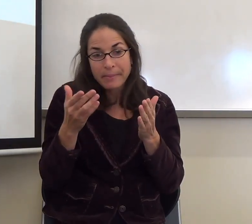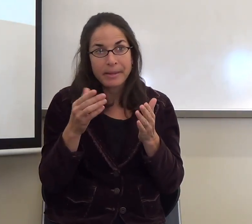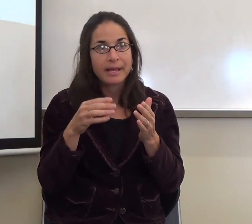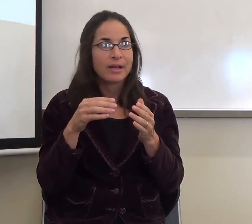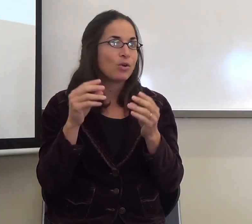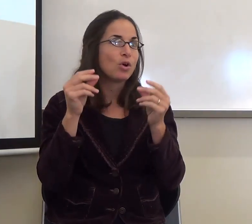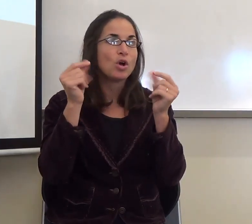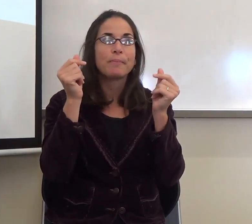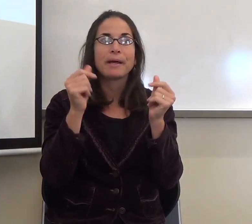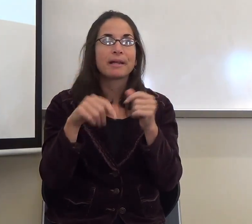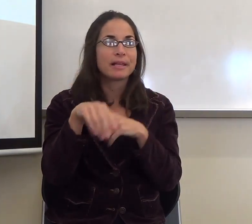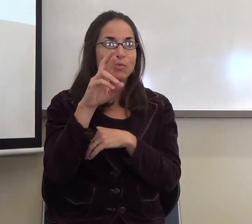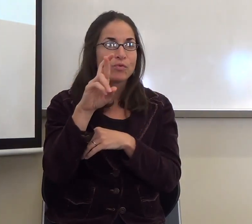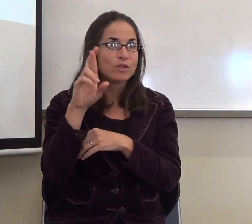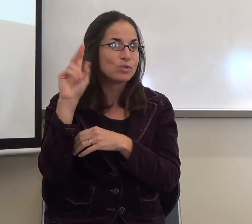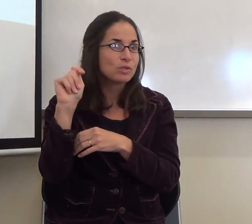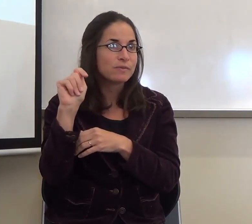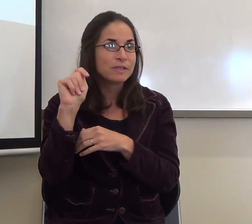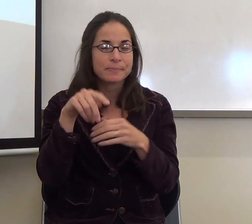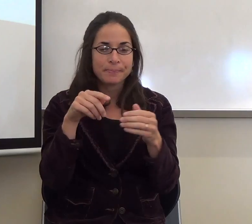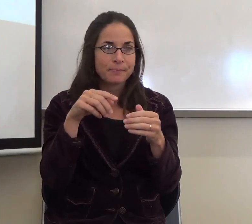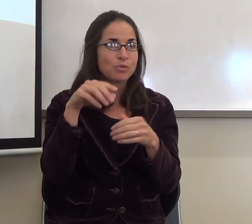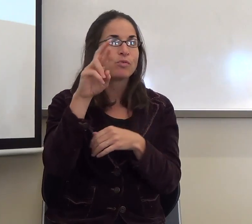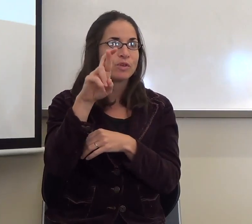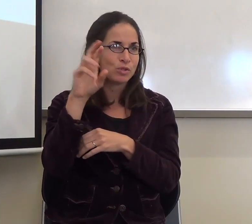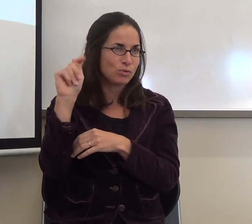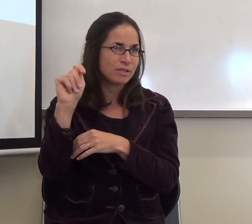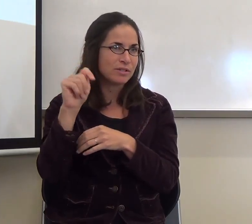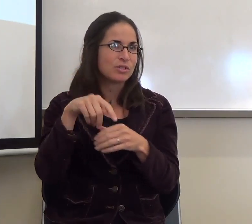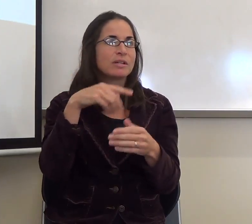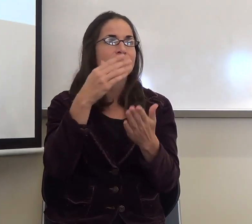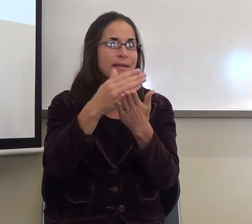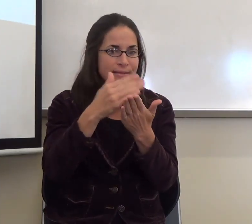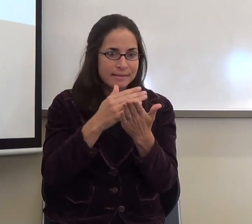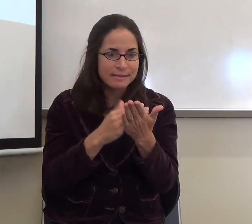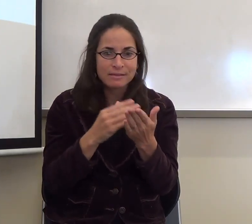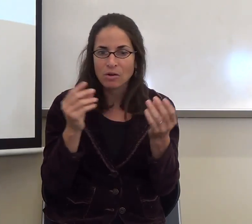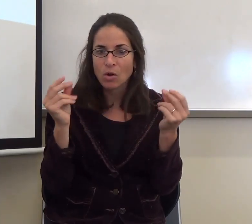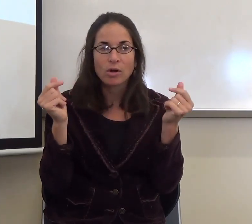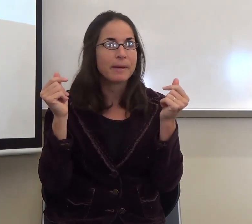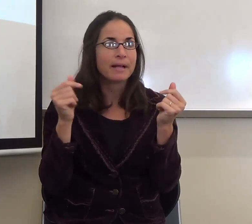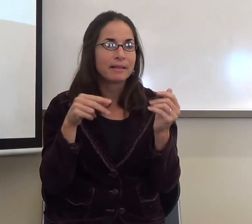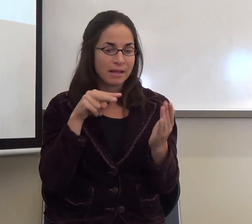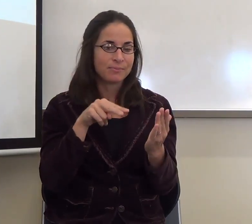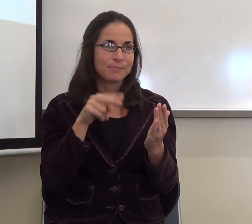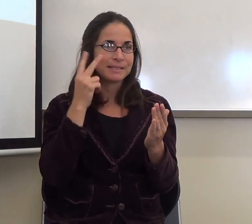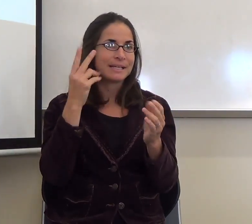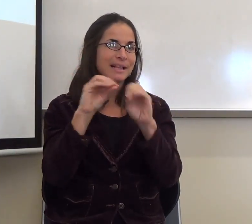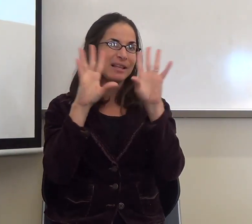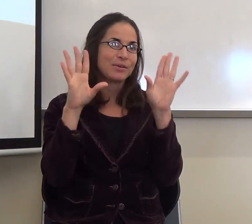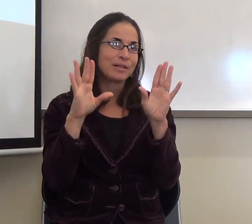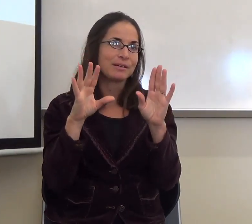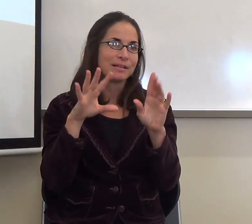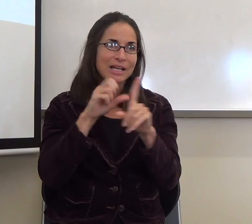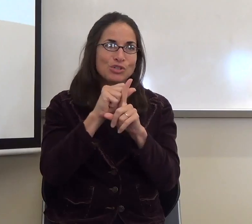addition transitions, lists, and that kind of thing is already generative. Okay, yeah. Okay, so that's